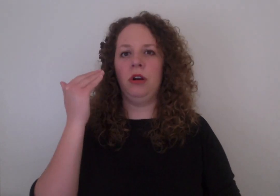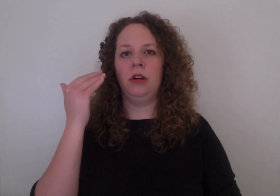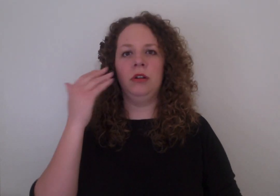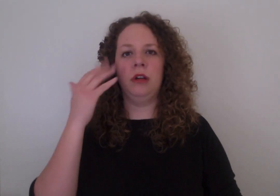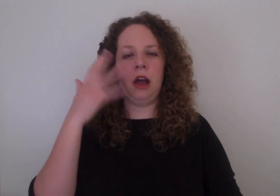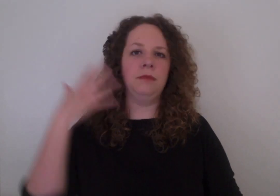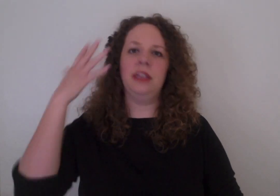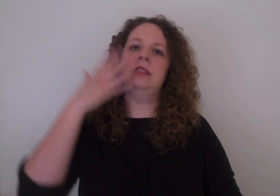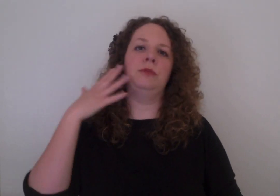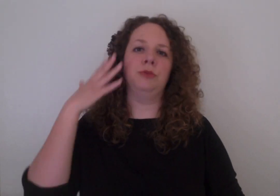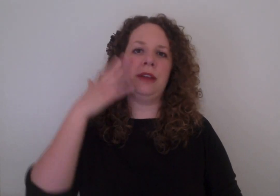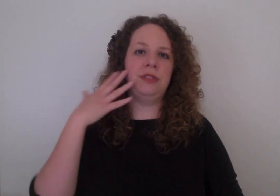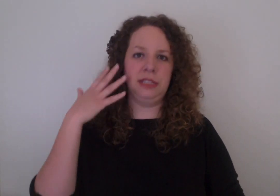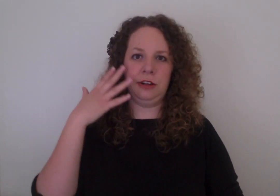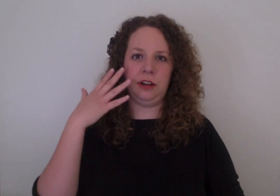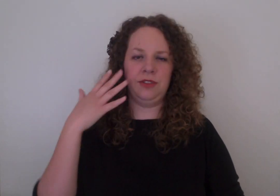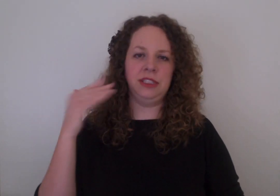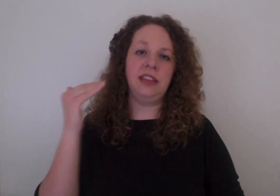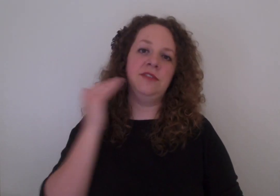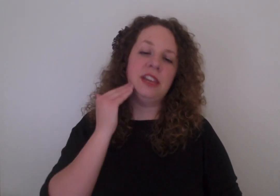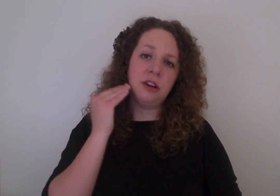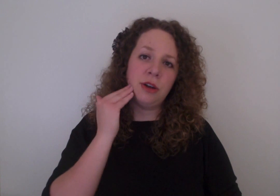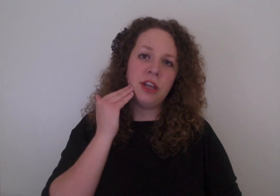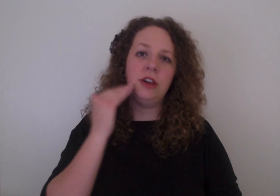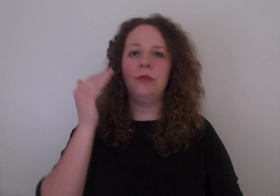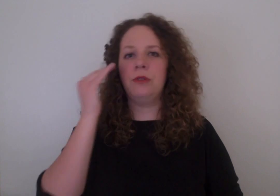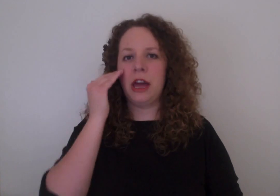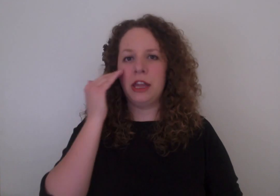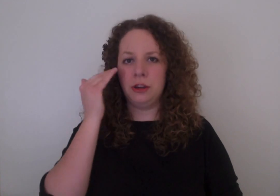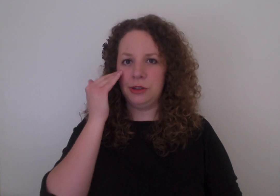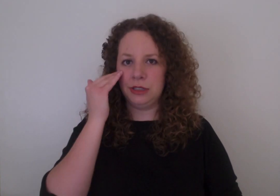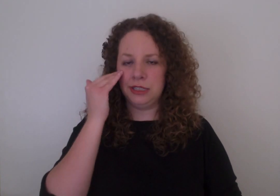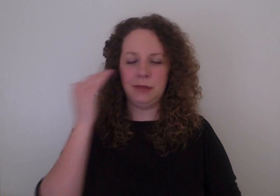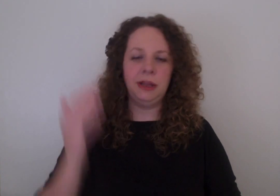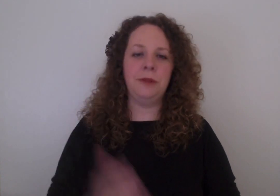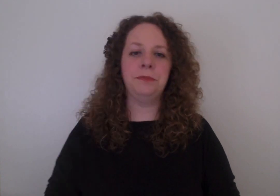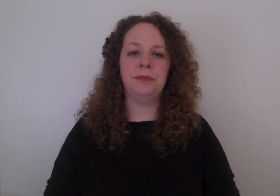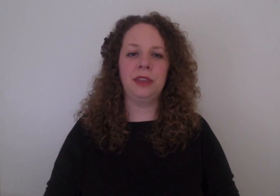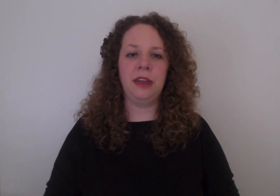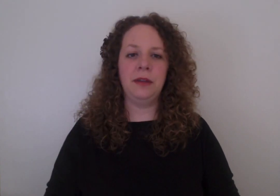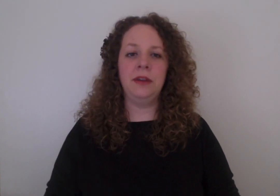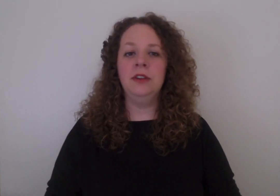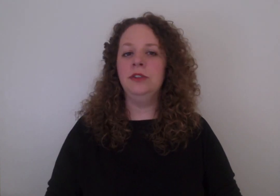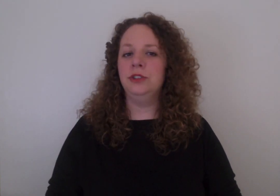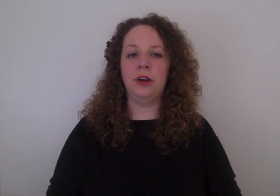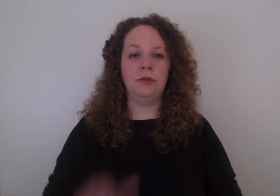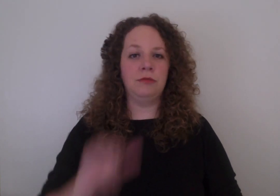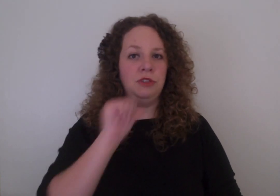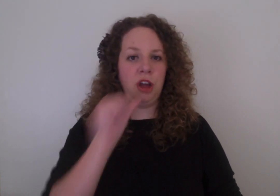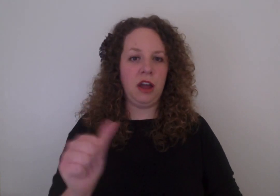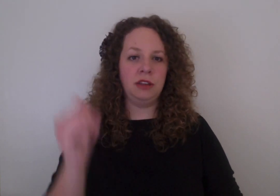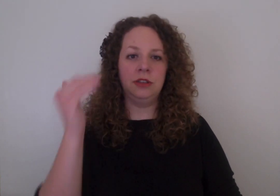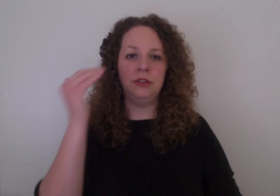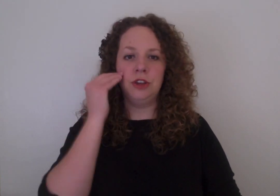or like somewhere right in this area on the side of the face. Oh, I know, you can sign up here. Okay, so not,